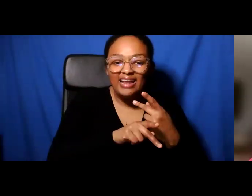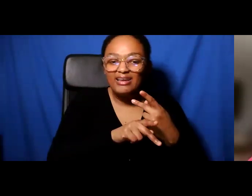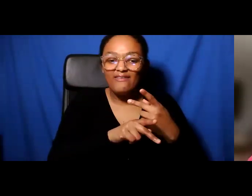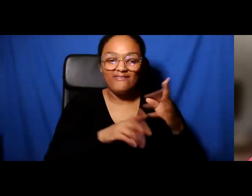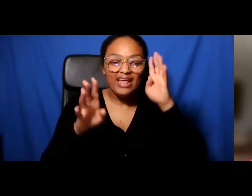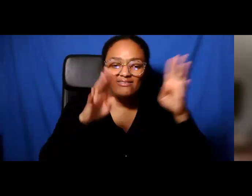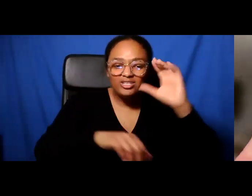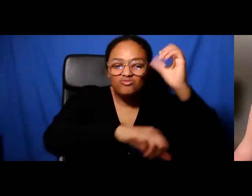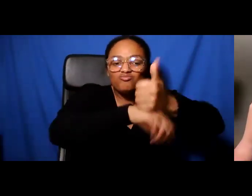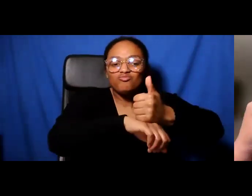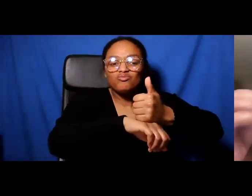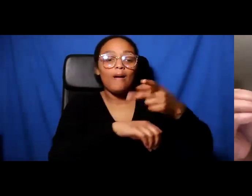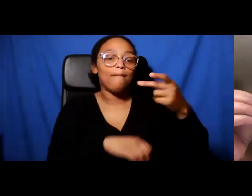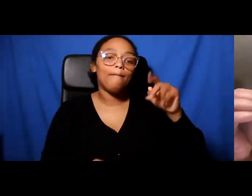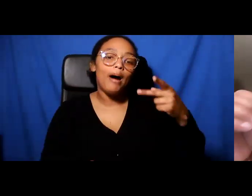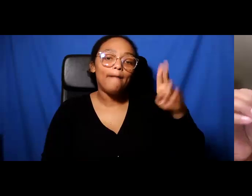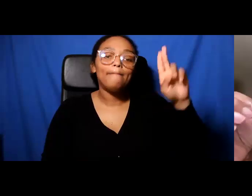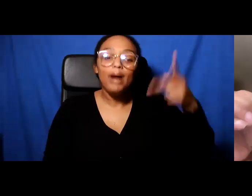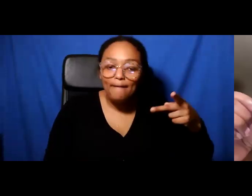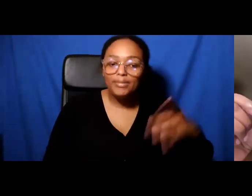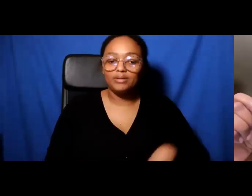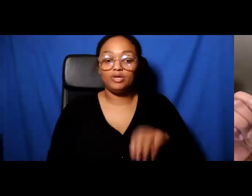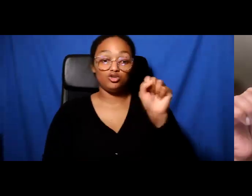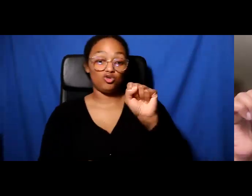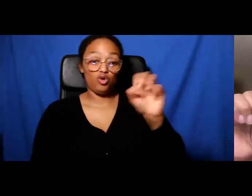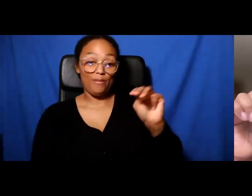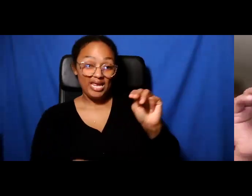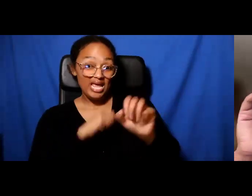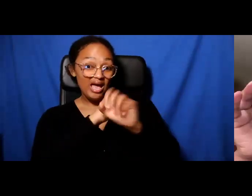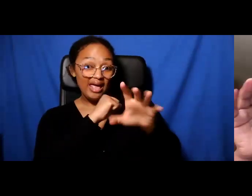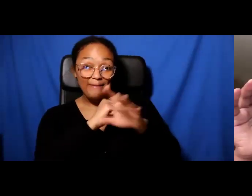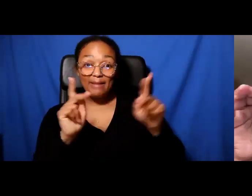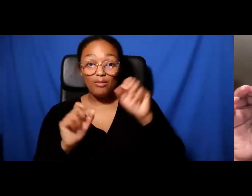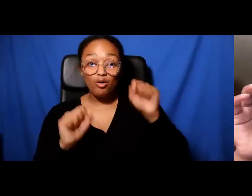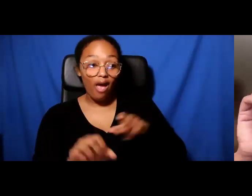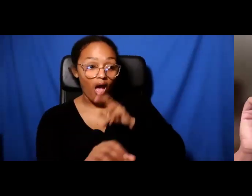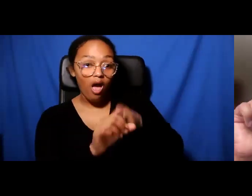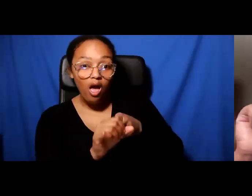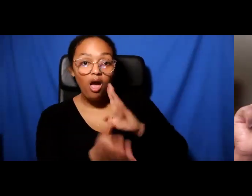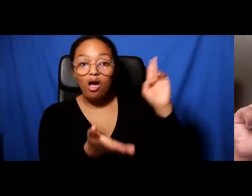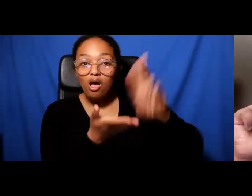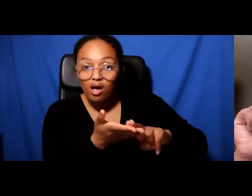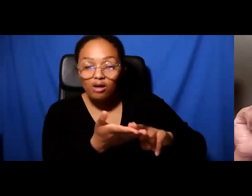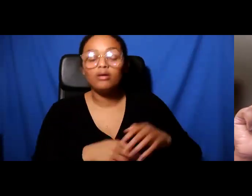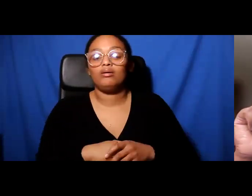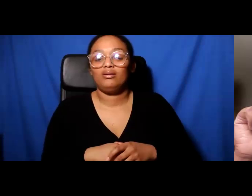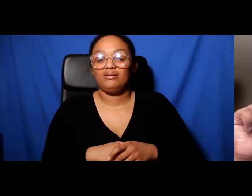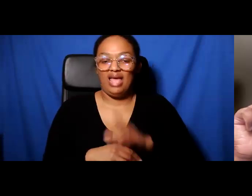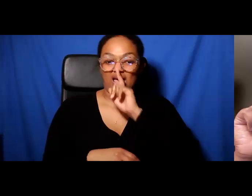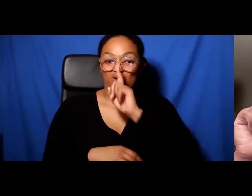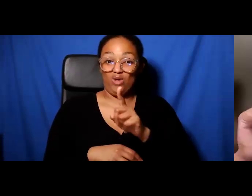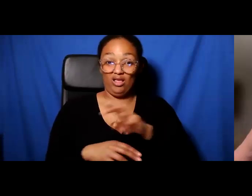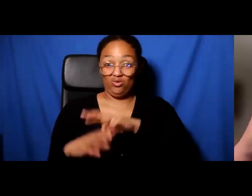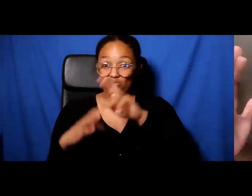lets customers experience the result of purchasing your product. That's the key phrase, the result of purchasing